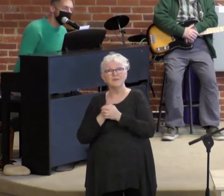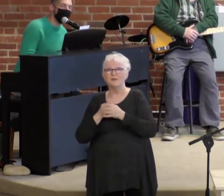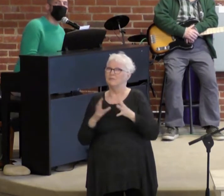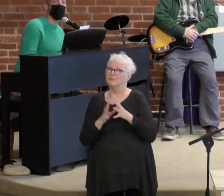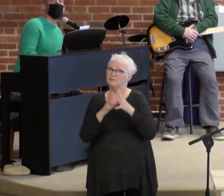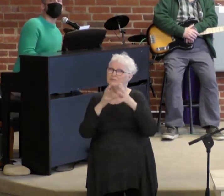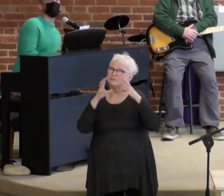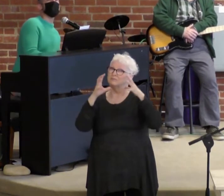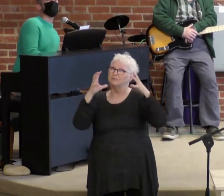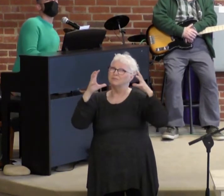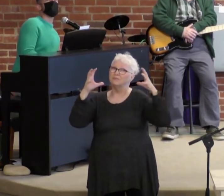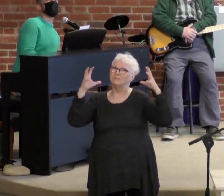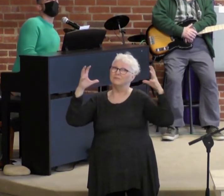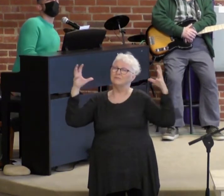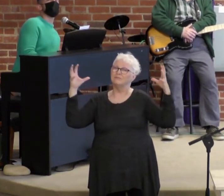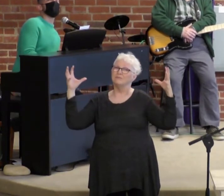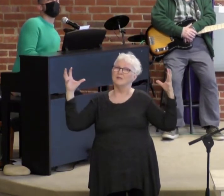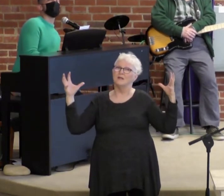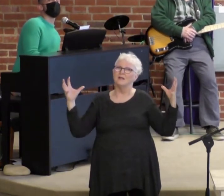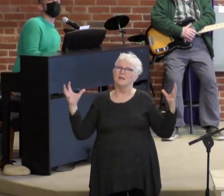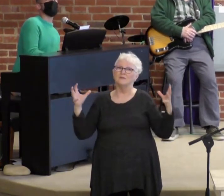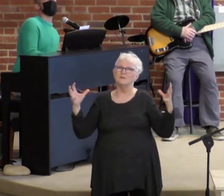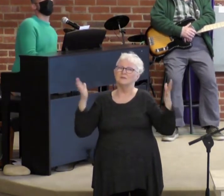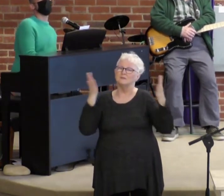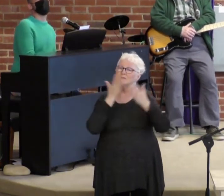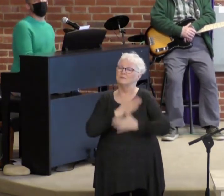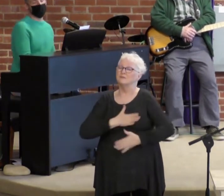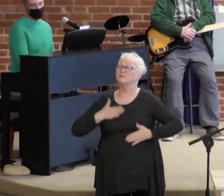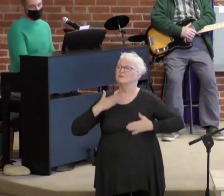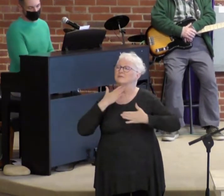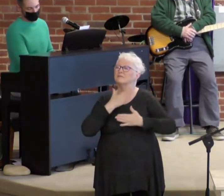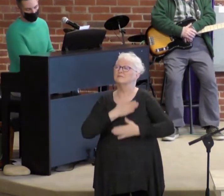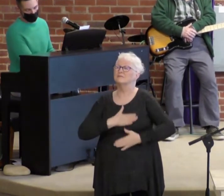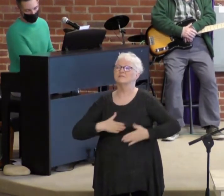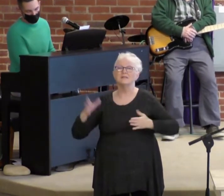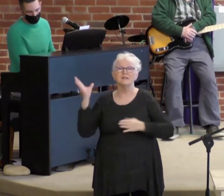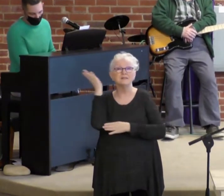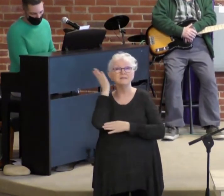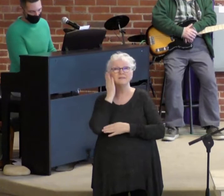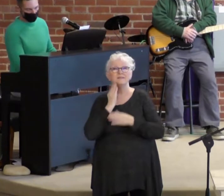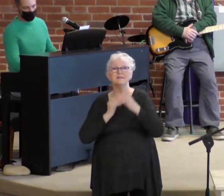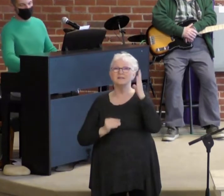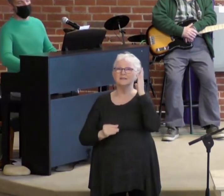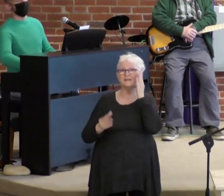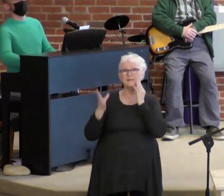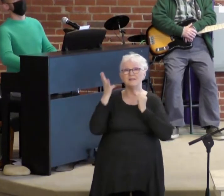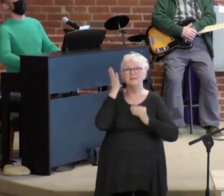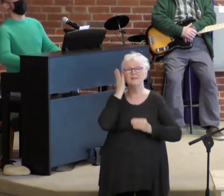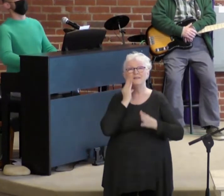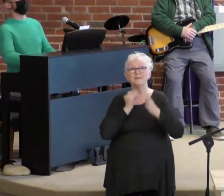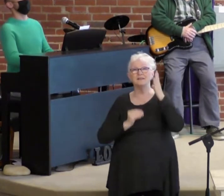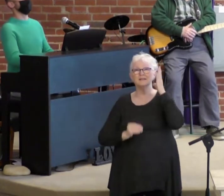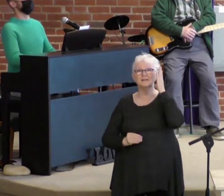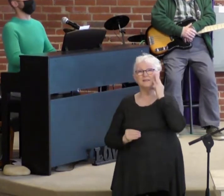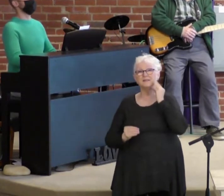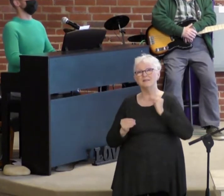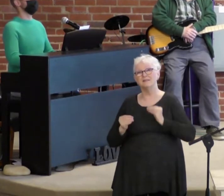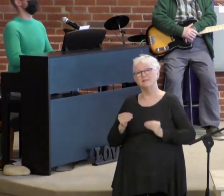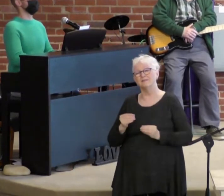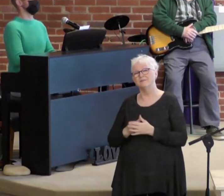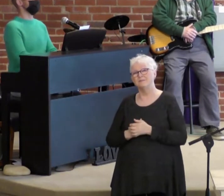where rivers of pleasure I see.